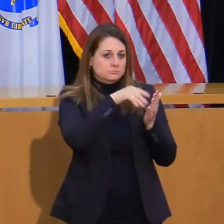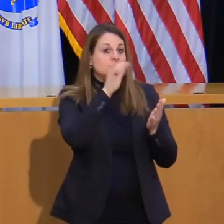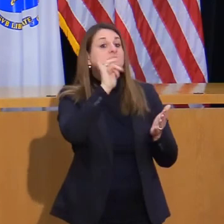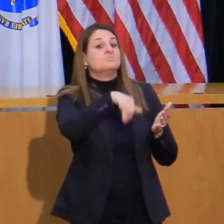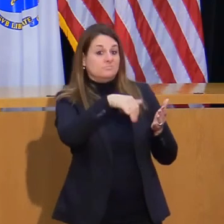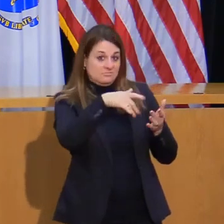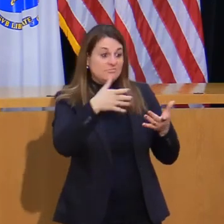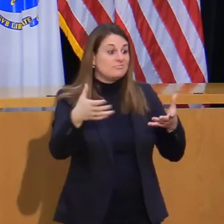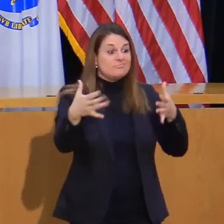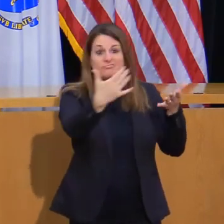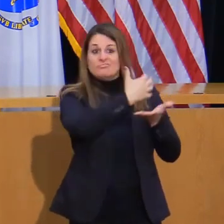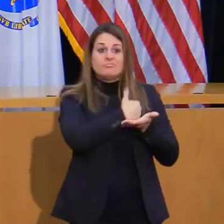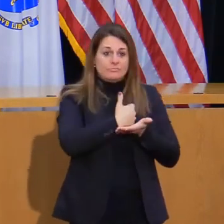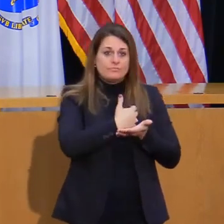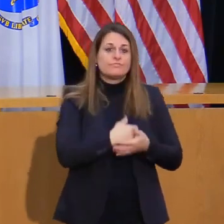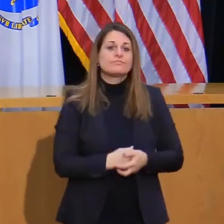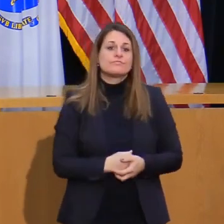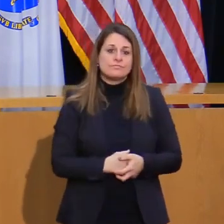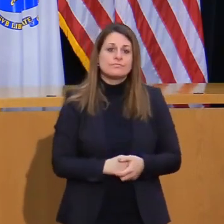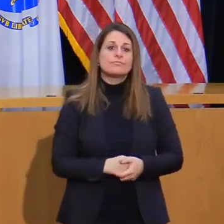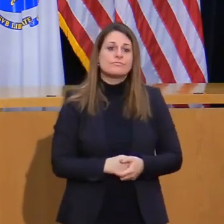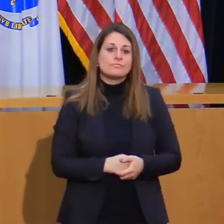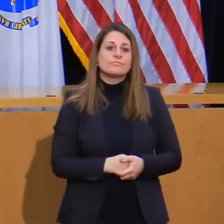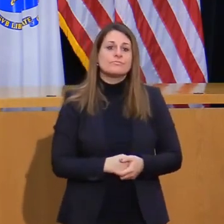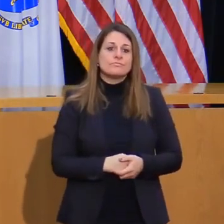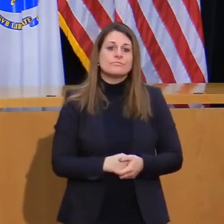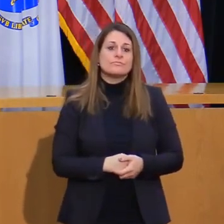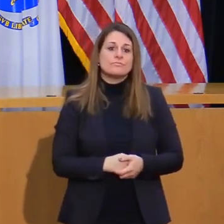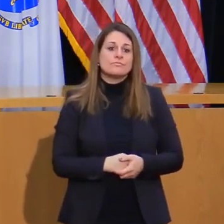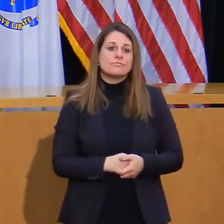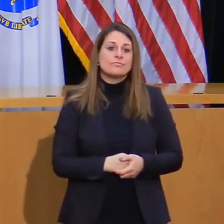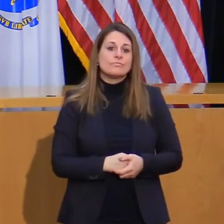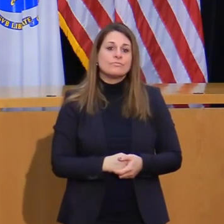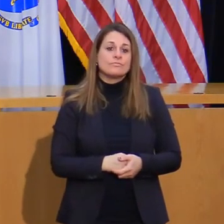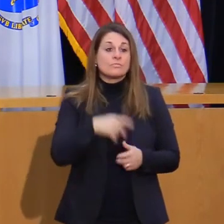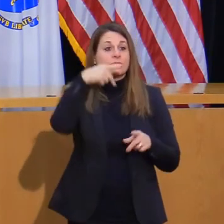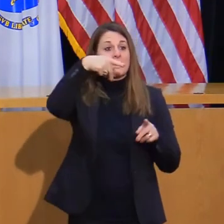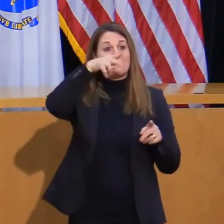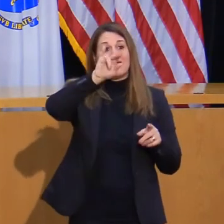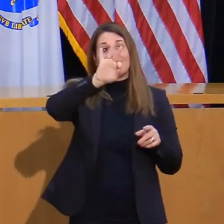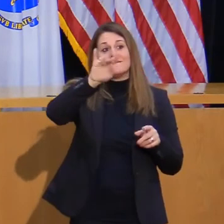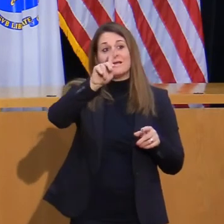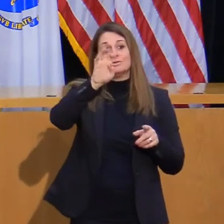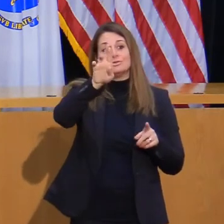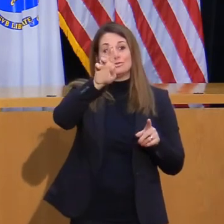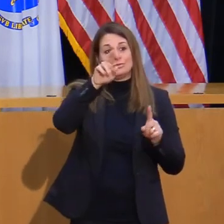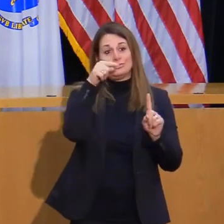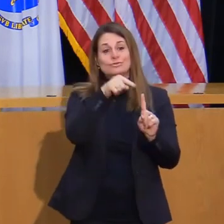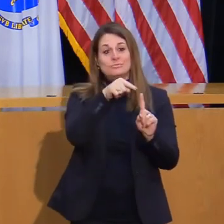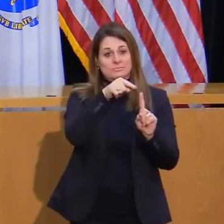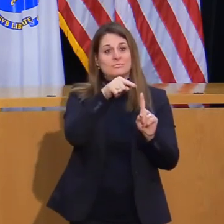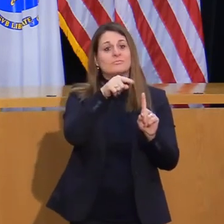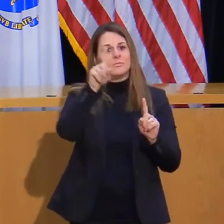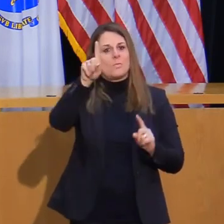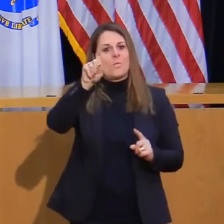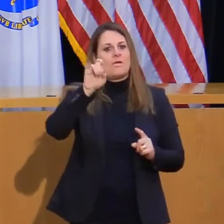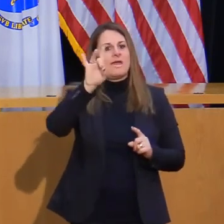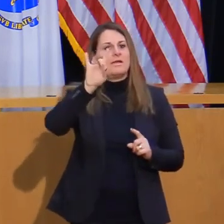government. That state allocation includes 183,000 first and second doses from Pfizer,